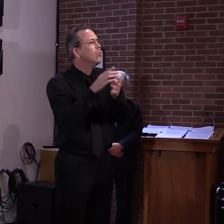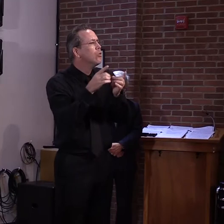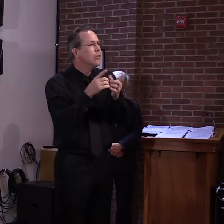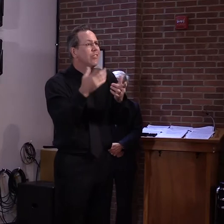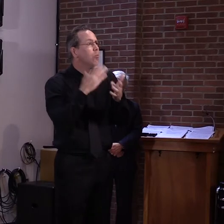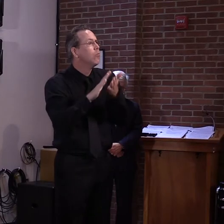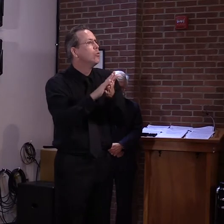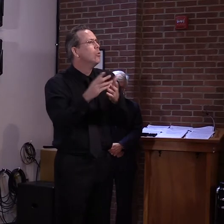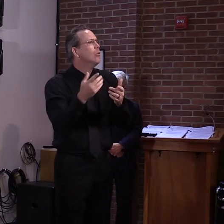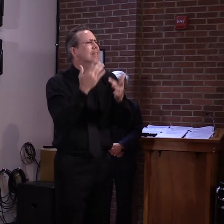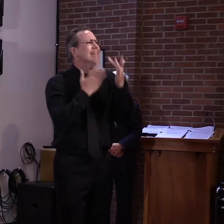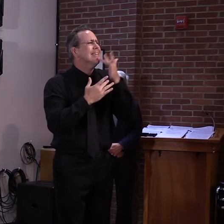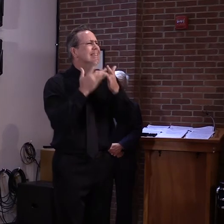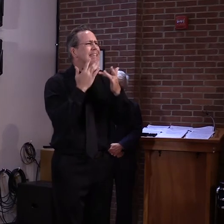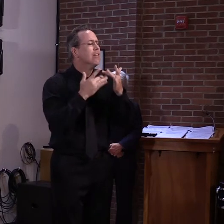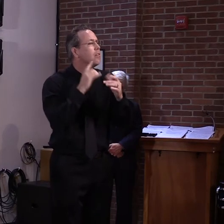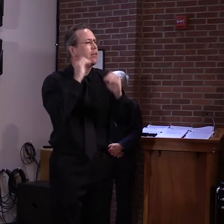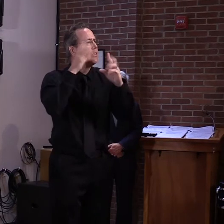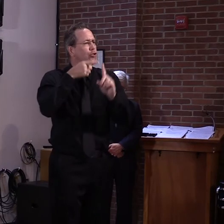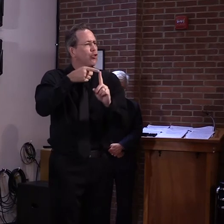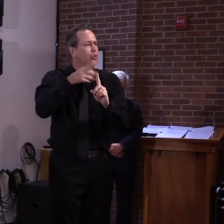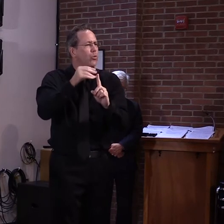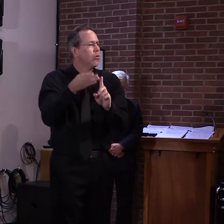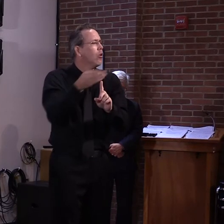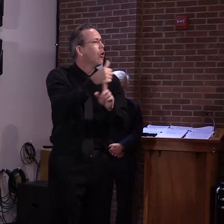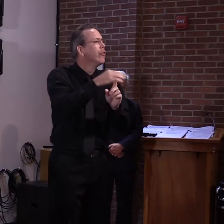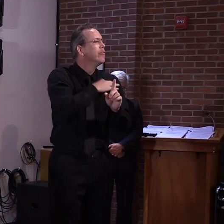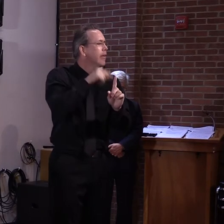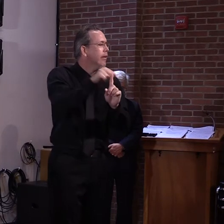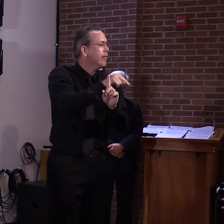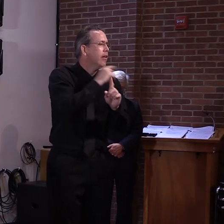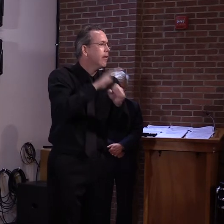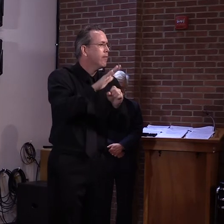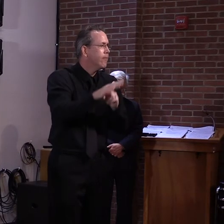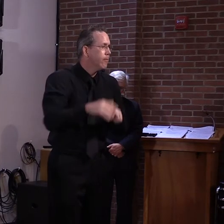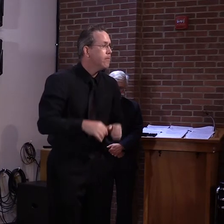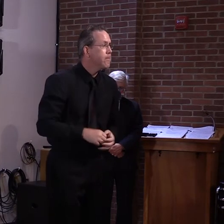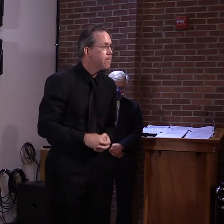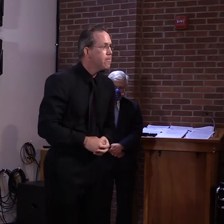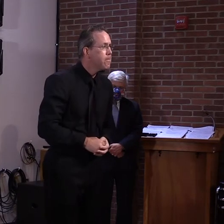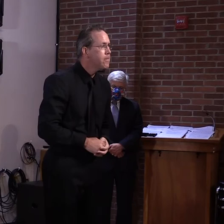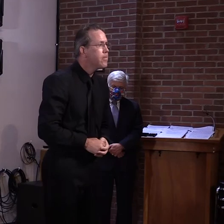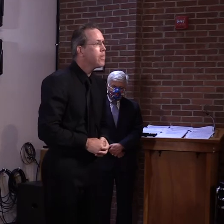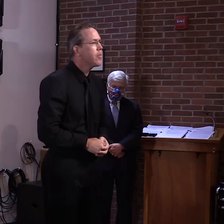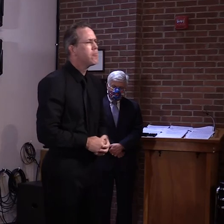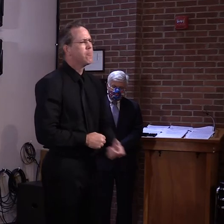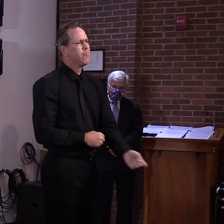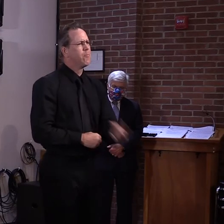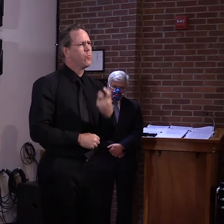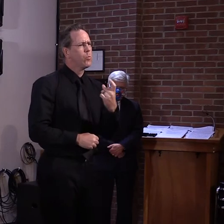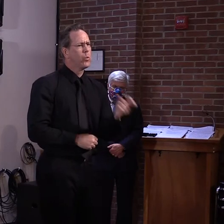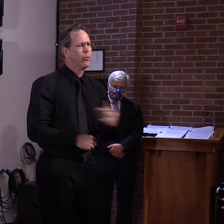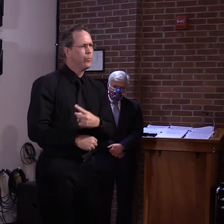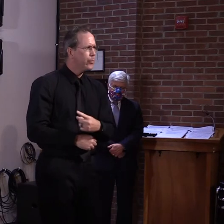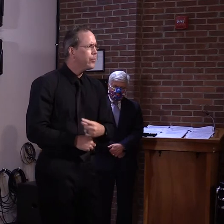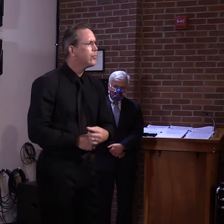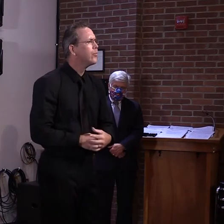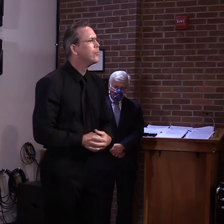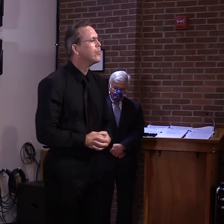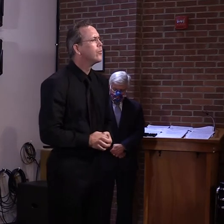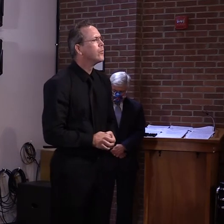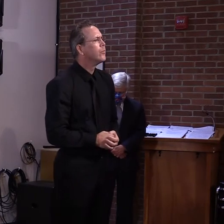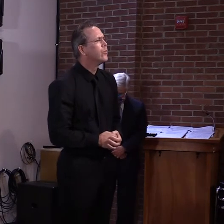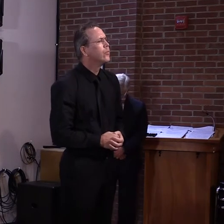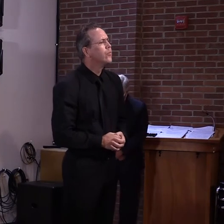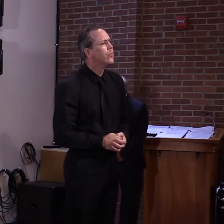of reopening schools. Okay. And then I also have another question for you, Secretary French. So I've been looking